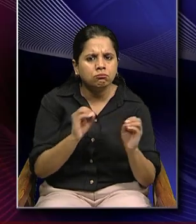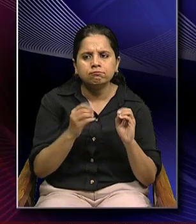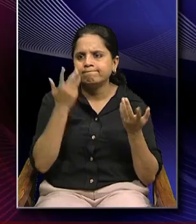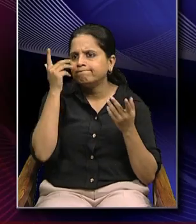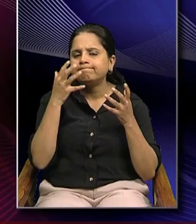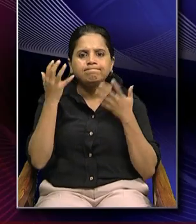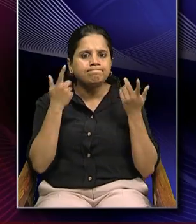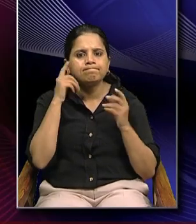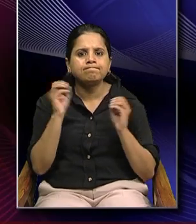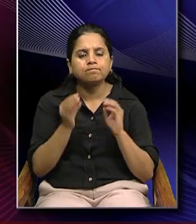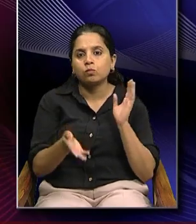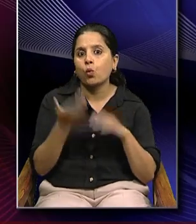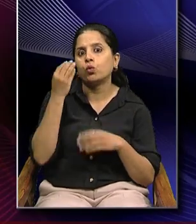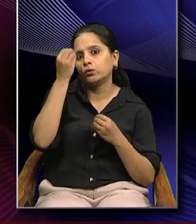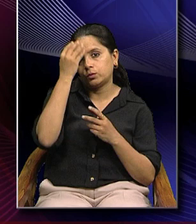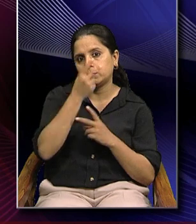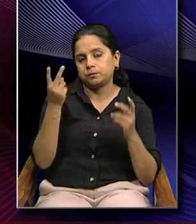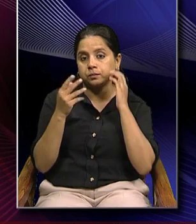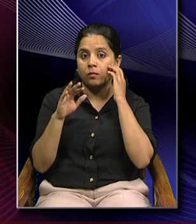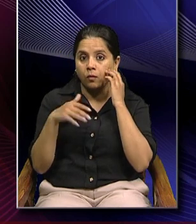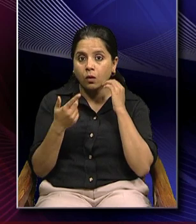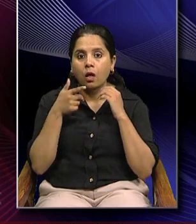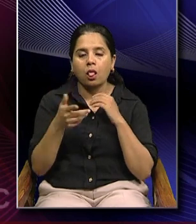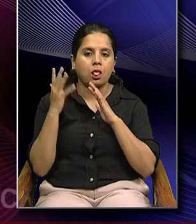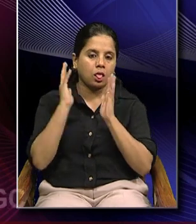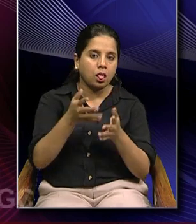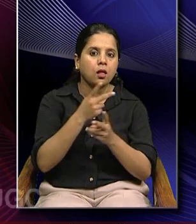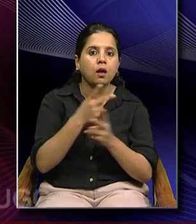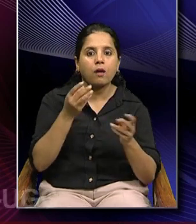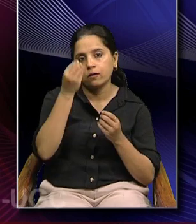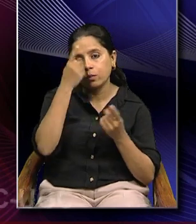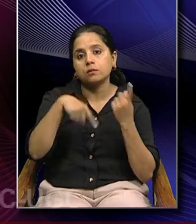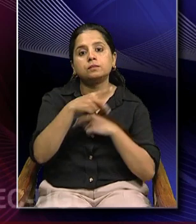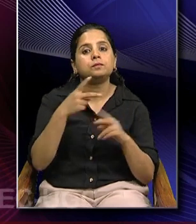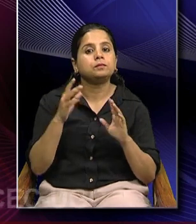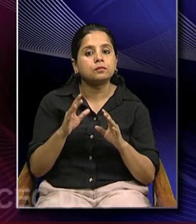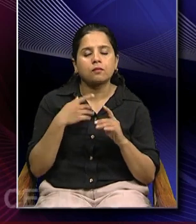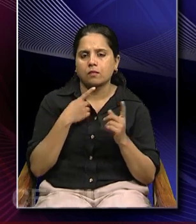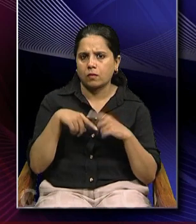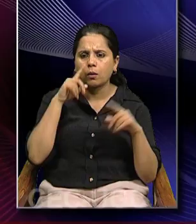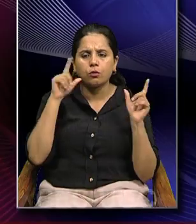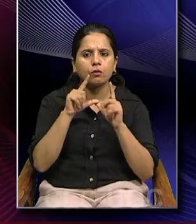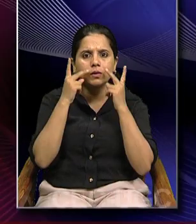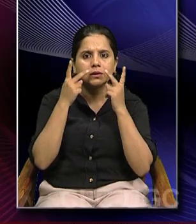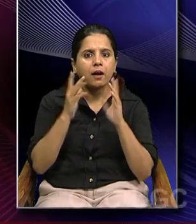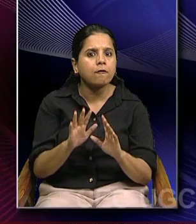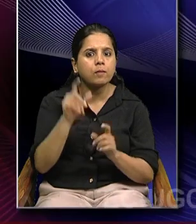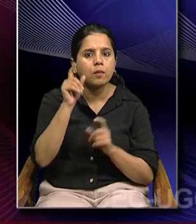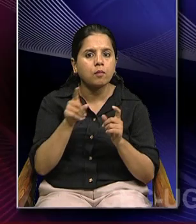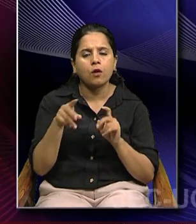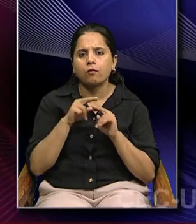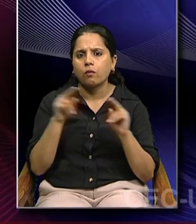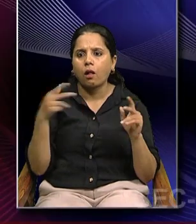the huge information, or you can say the bombardment of information is there, and we are witnessing a customer who is